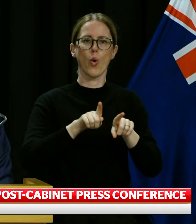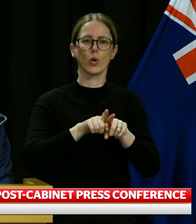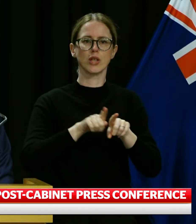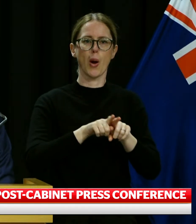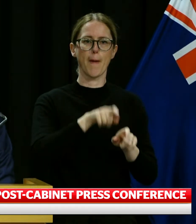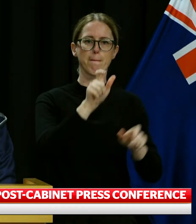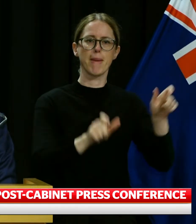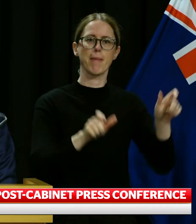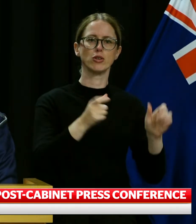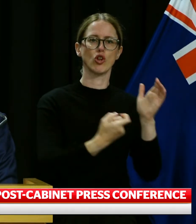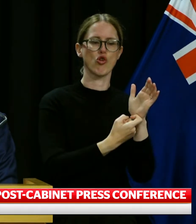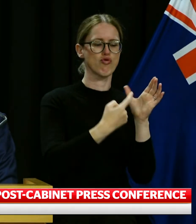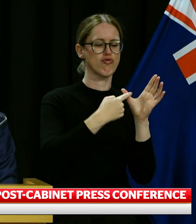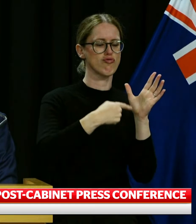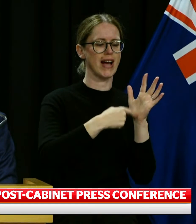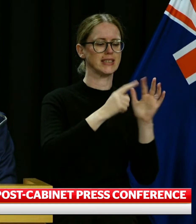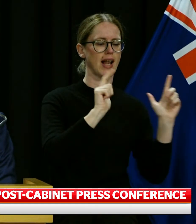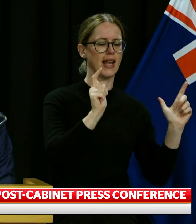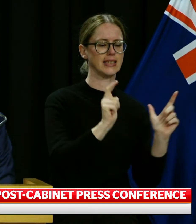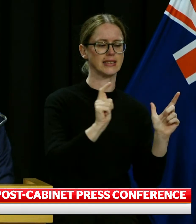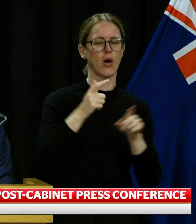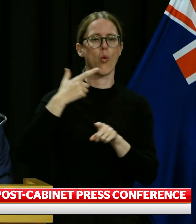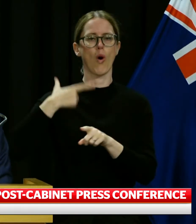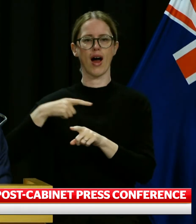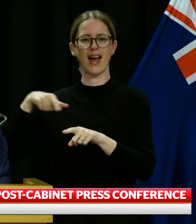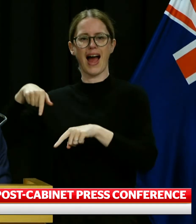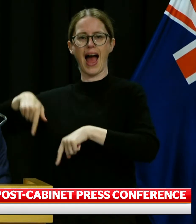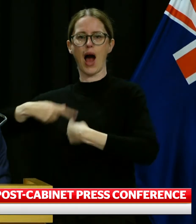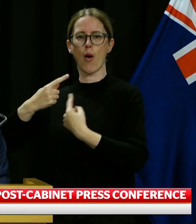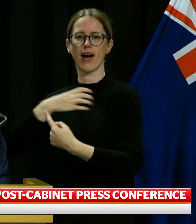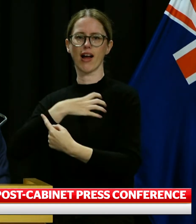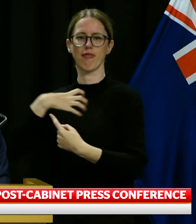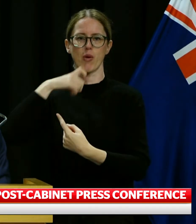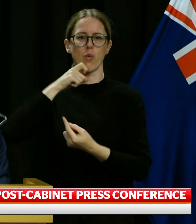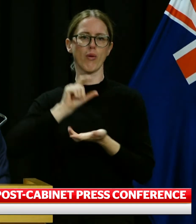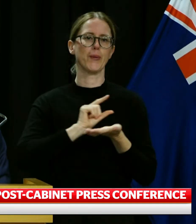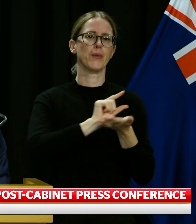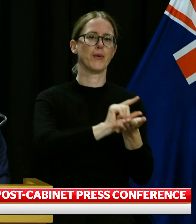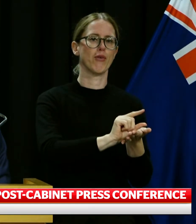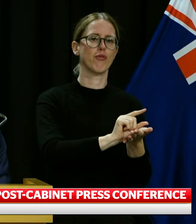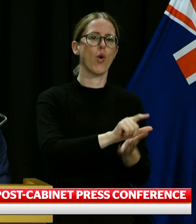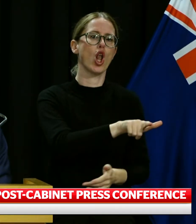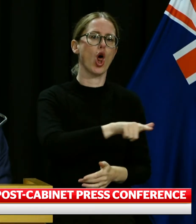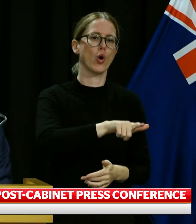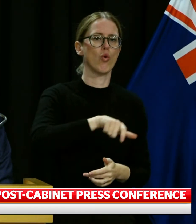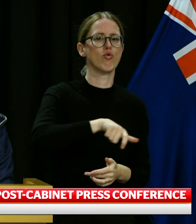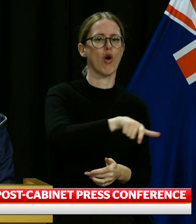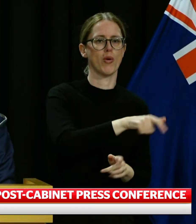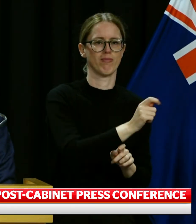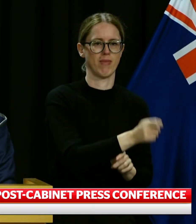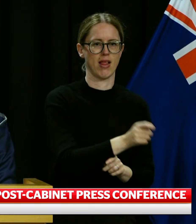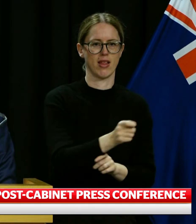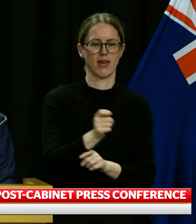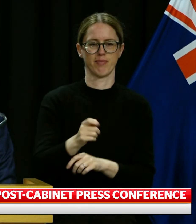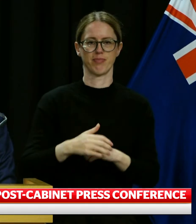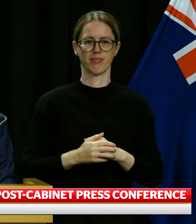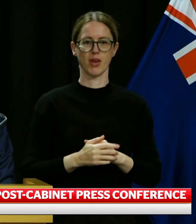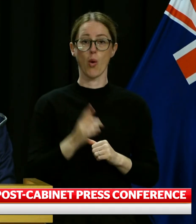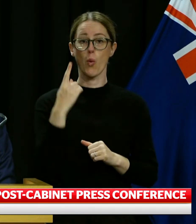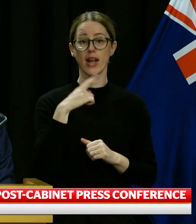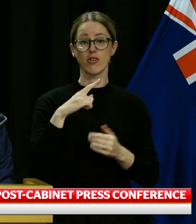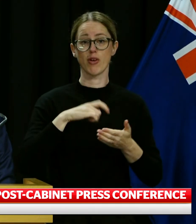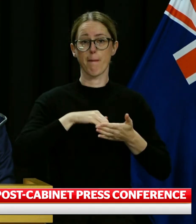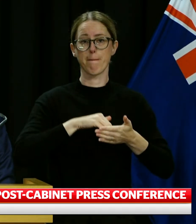direct central government support for things like local road rebuilding. $100 million has been allocated for new